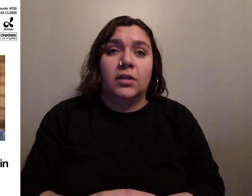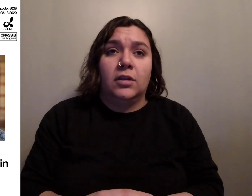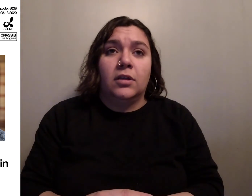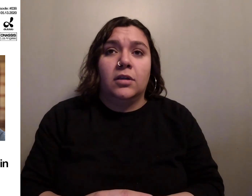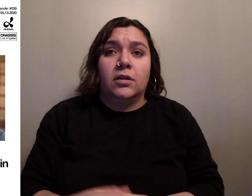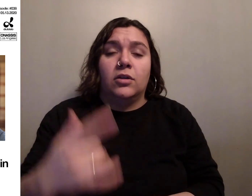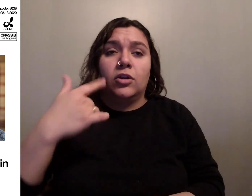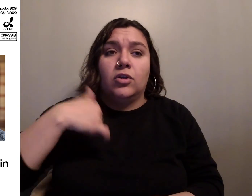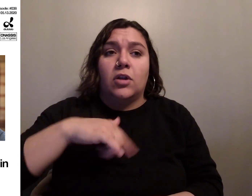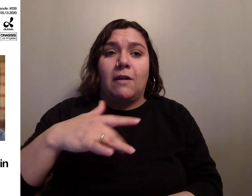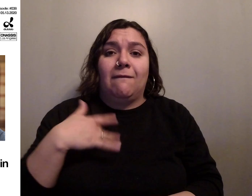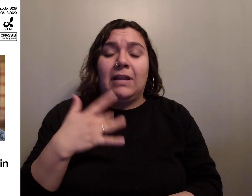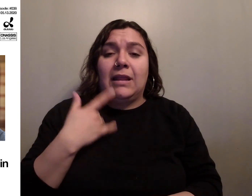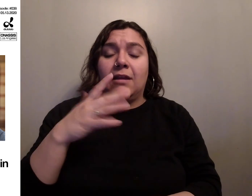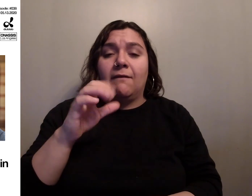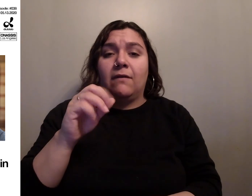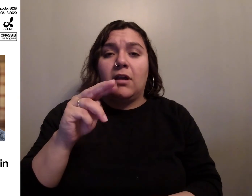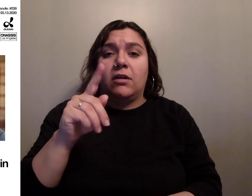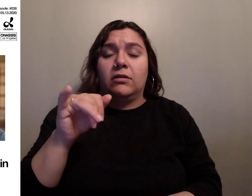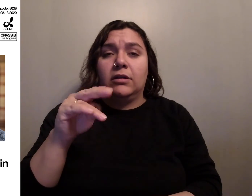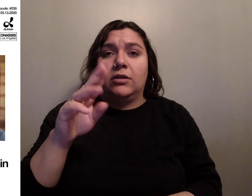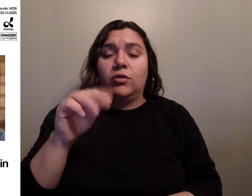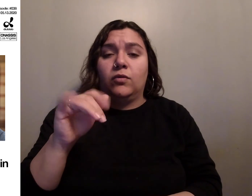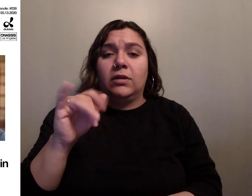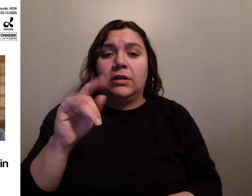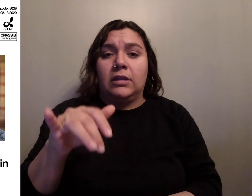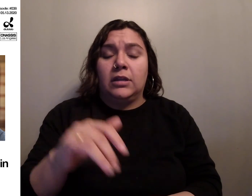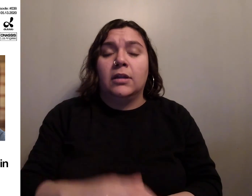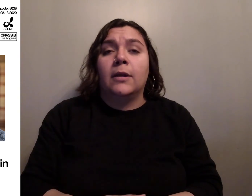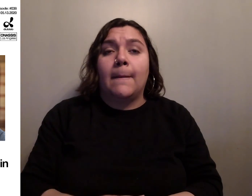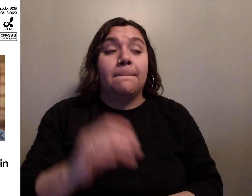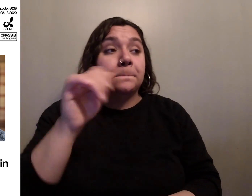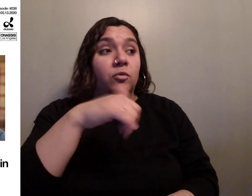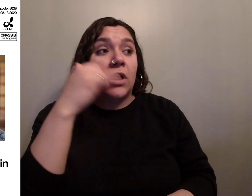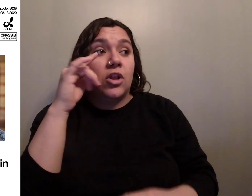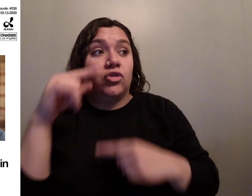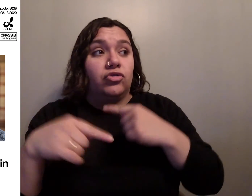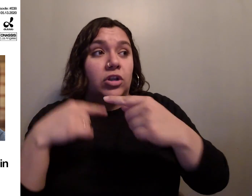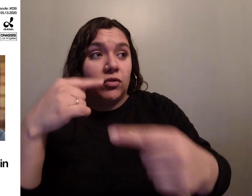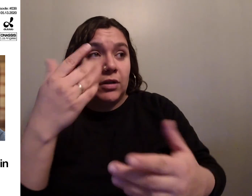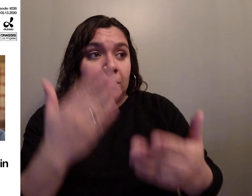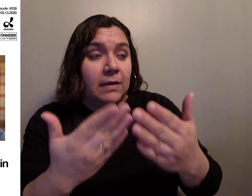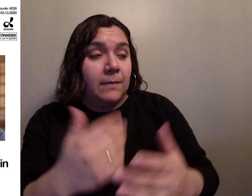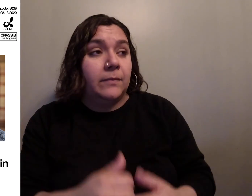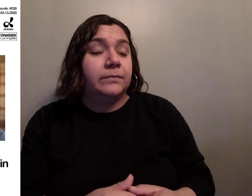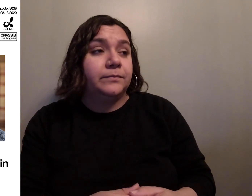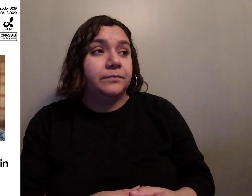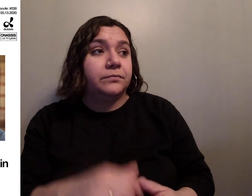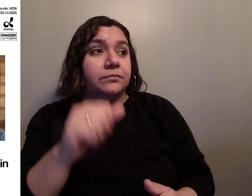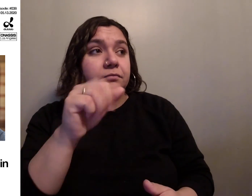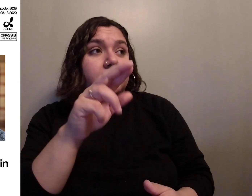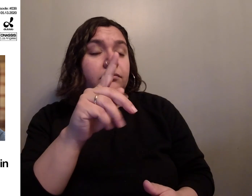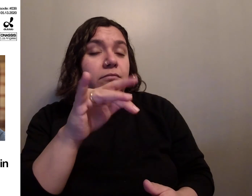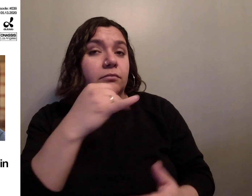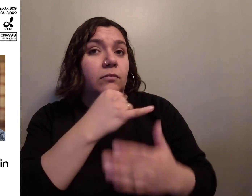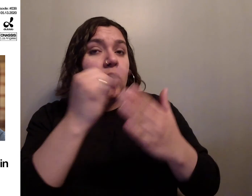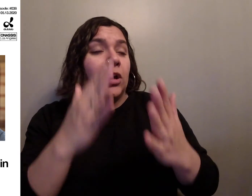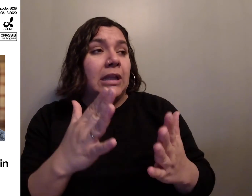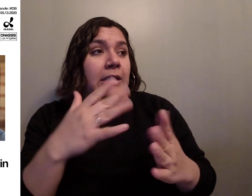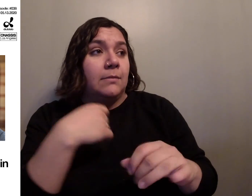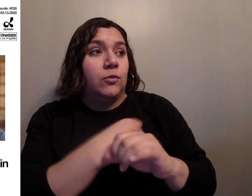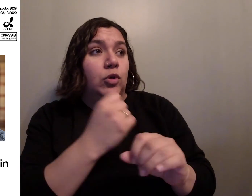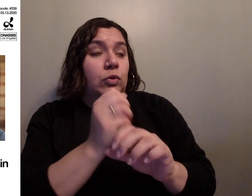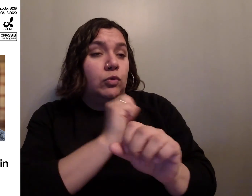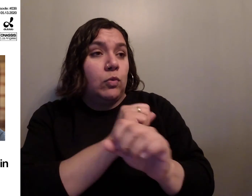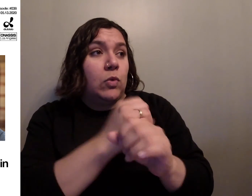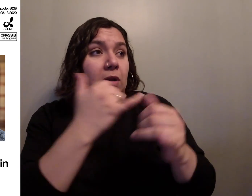time, generations, and our sense of continuity. For other generations that might not, you